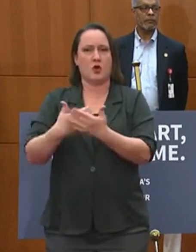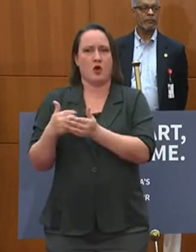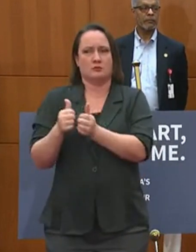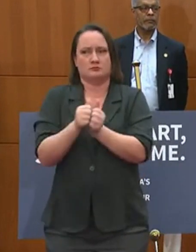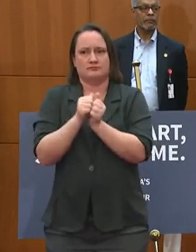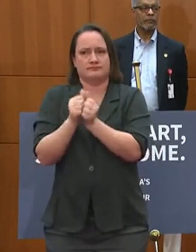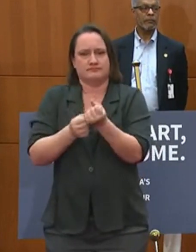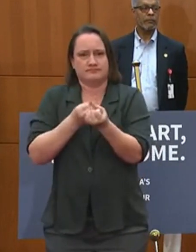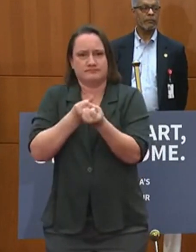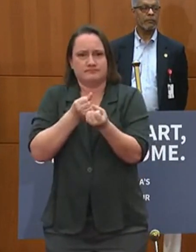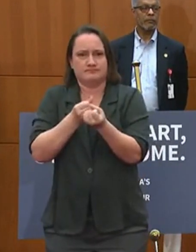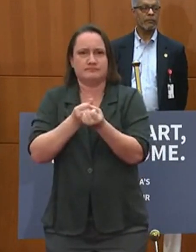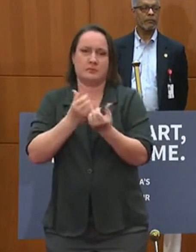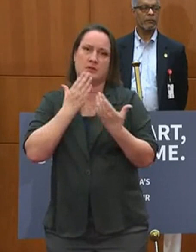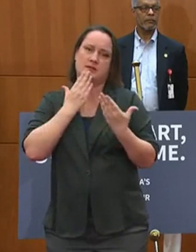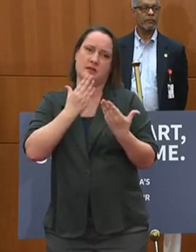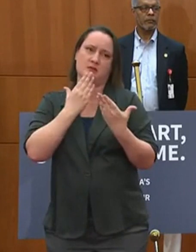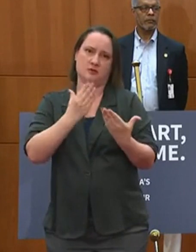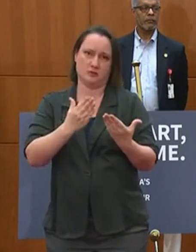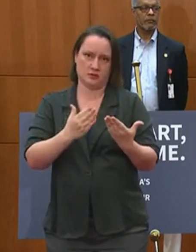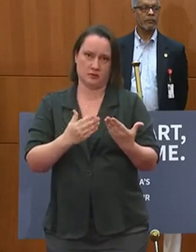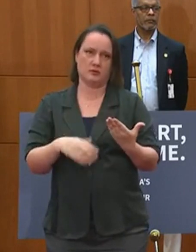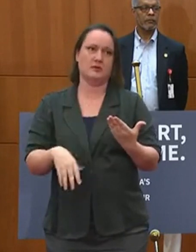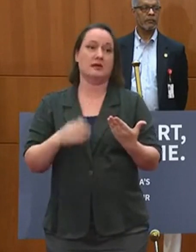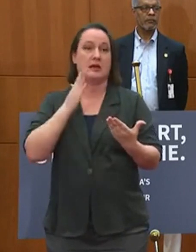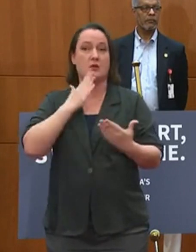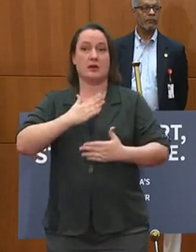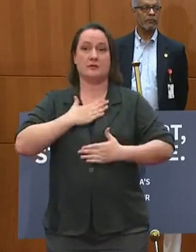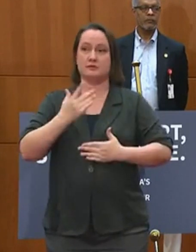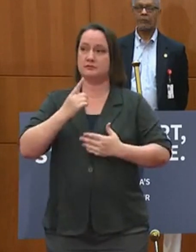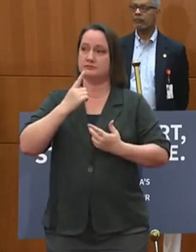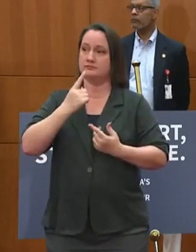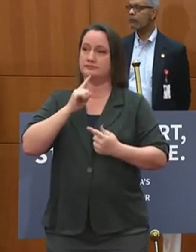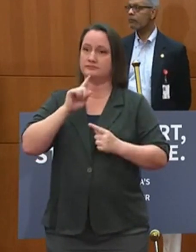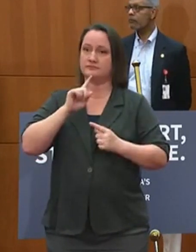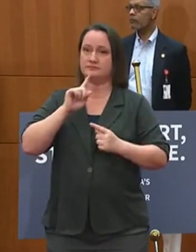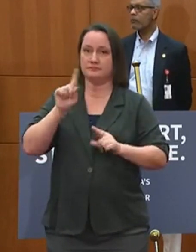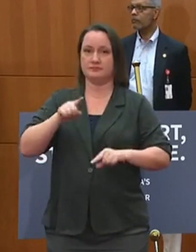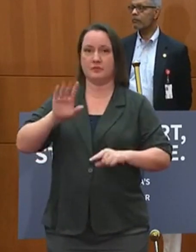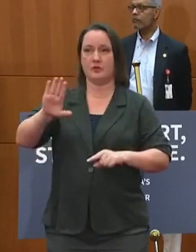together. Thank you, and we'll be happy to take your questions.